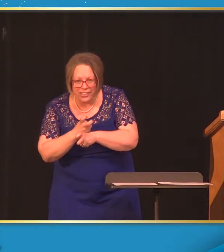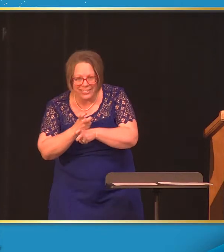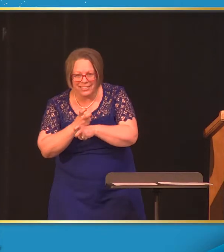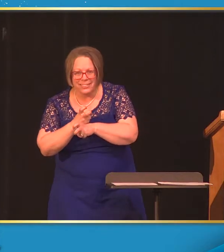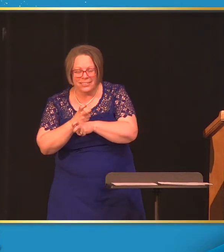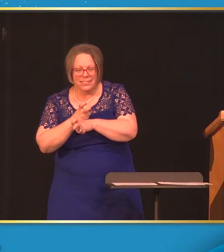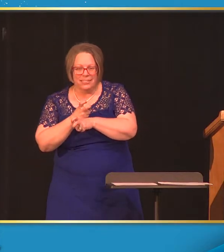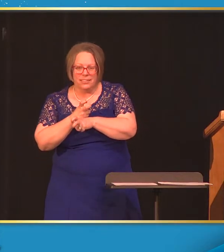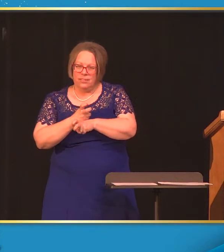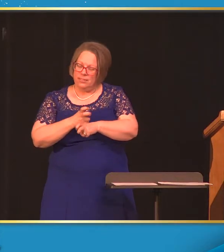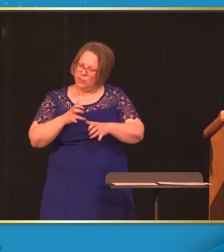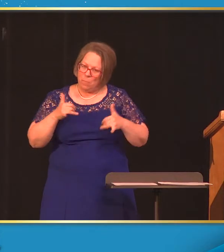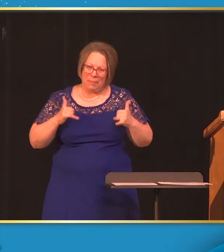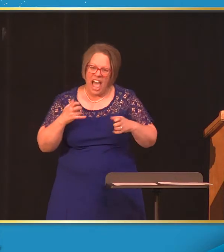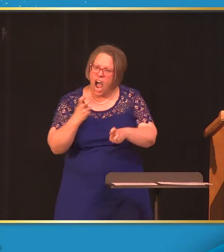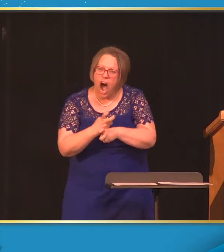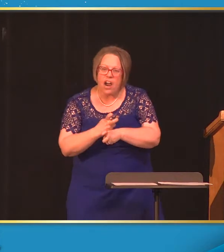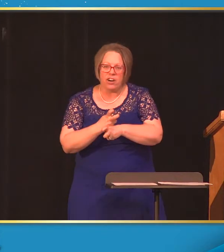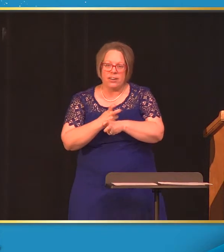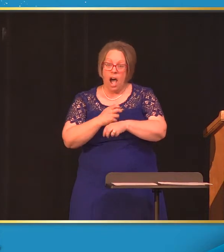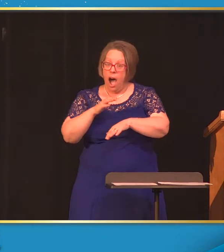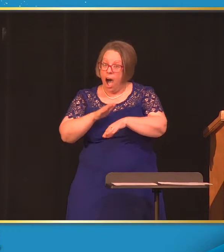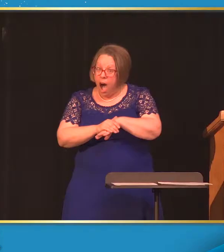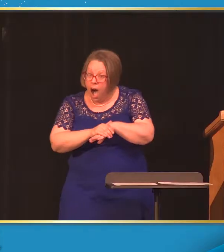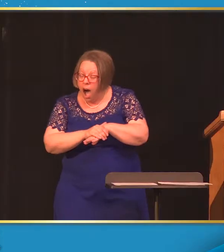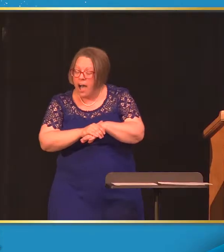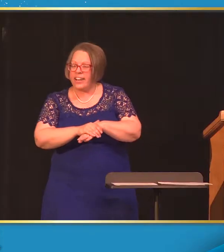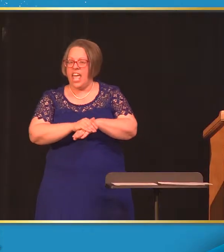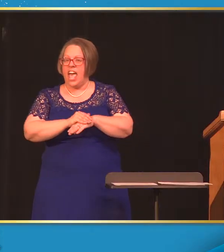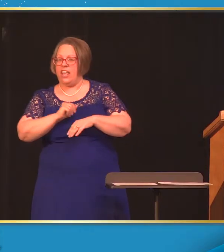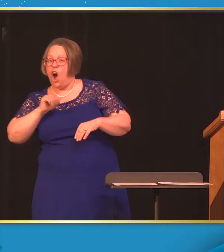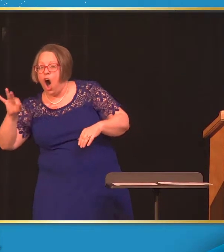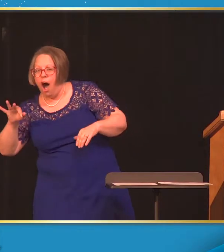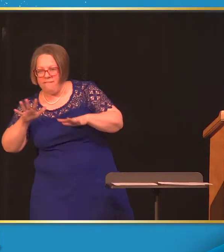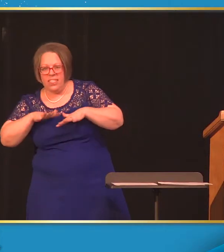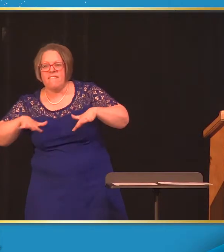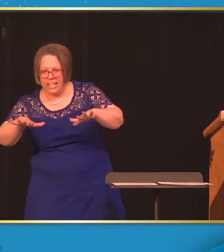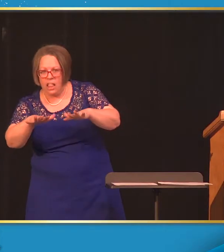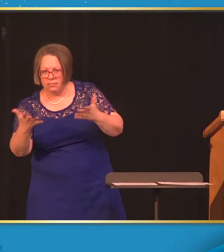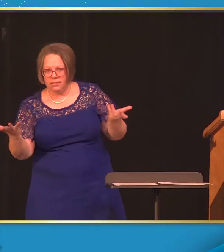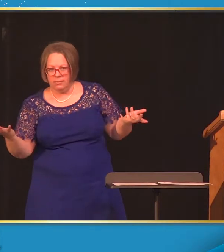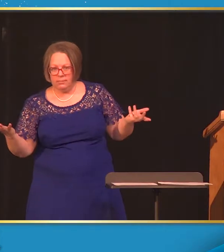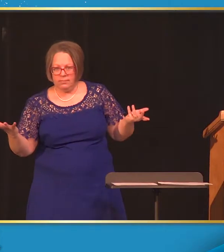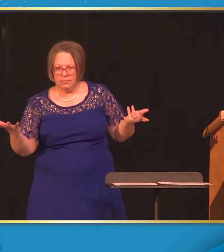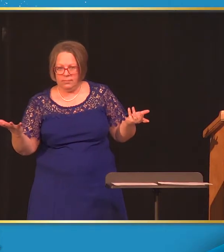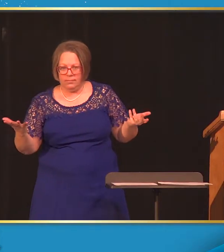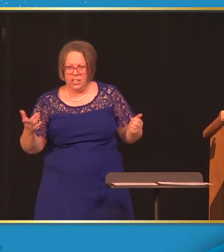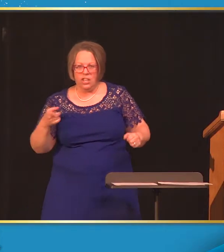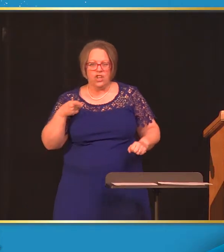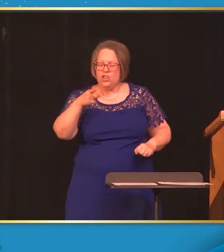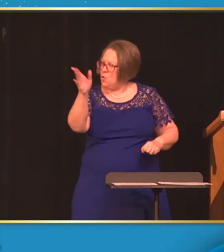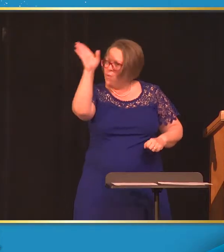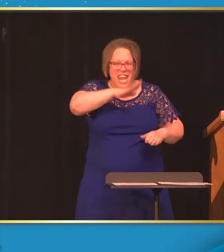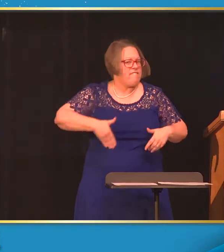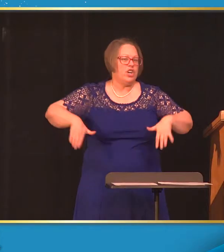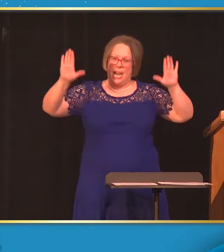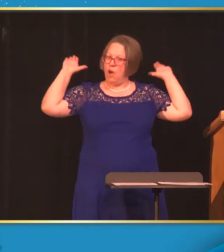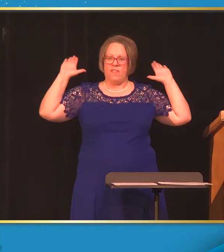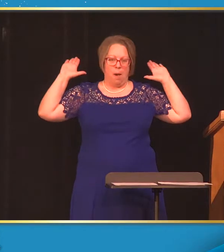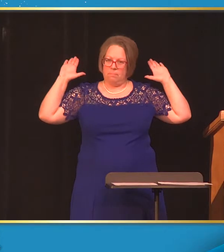you showed us what it means to work hard, to play hard, on and off the field. You never